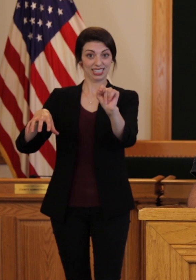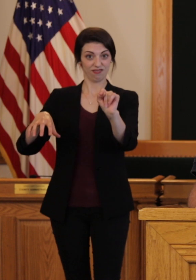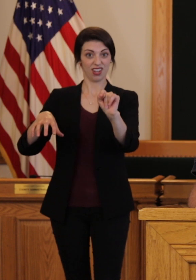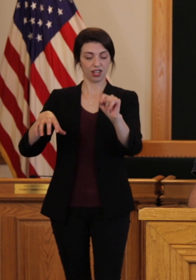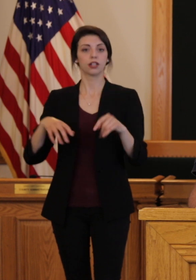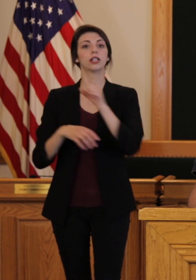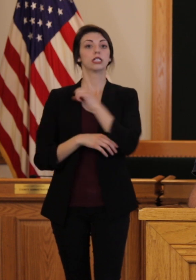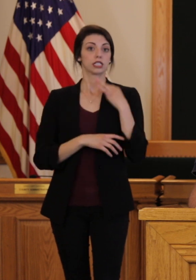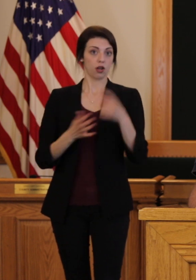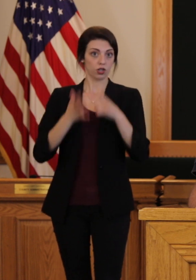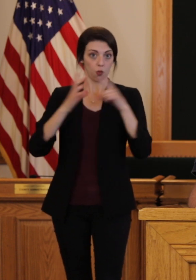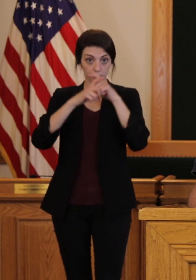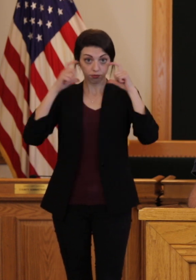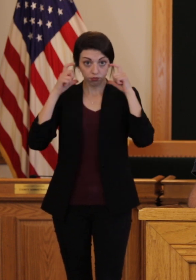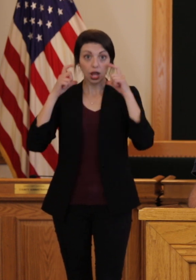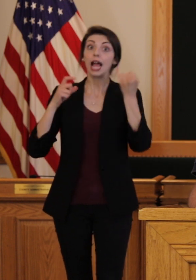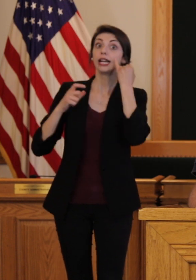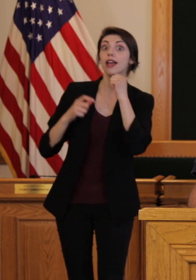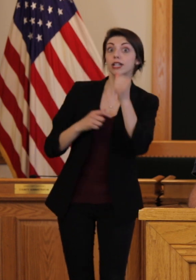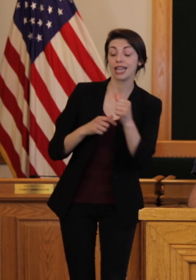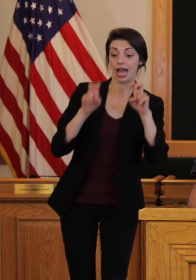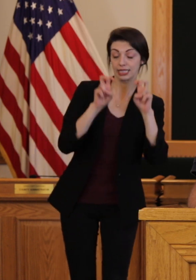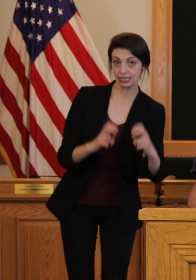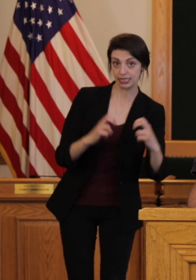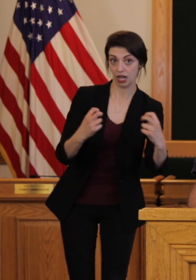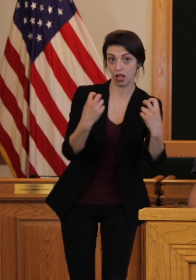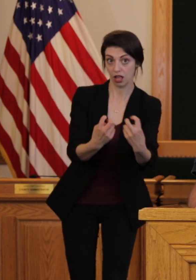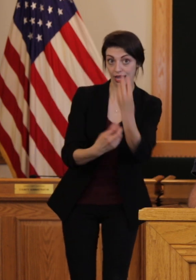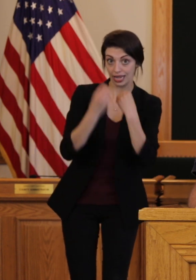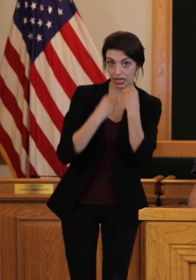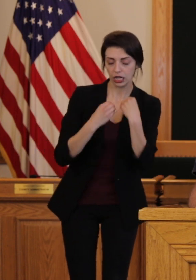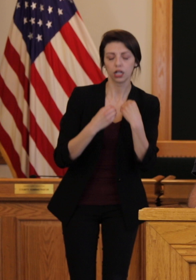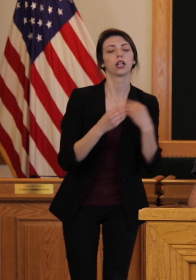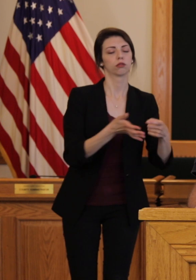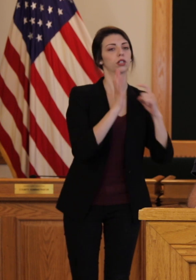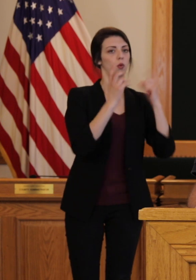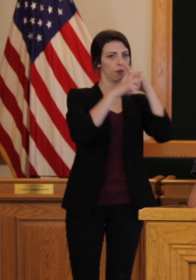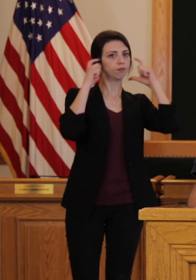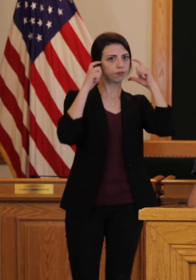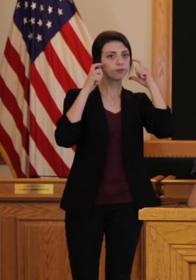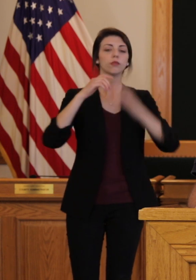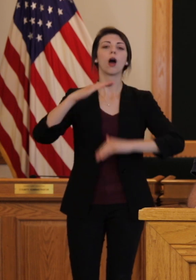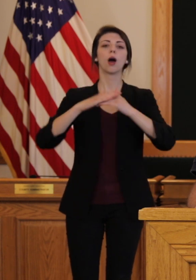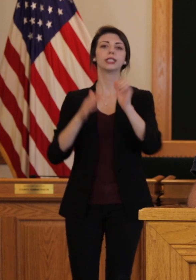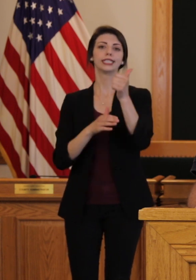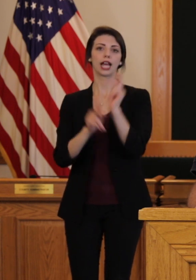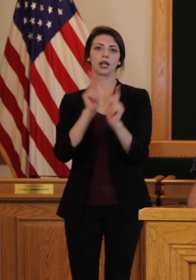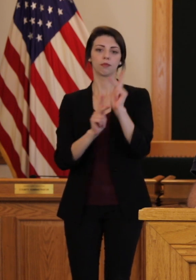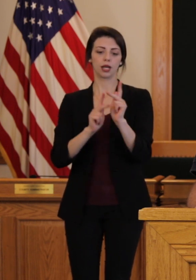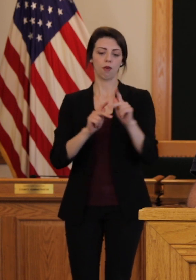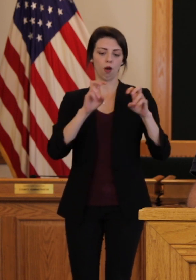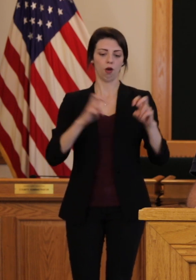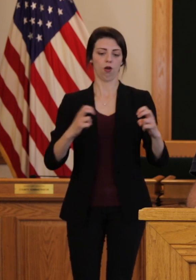and customers must also wear face coverings when they are not seated. A maximum of 10 customers are allowed at each table. Like